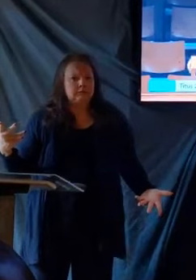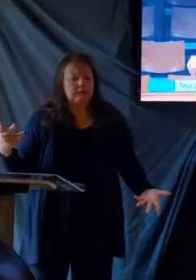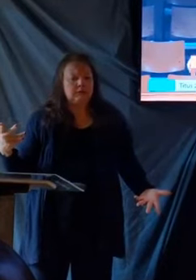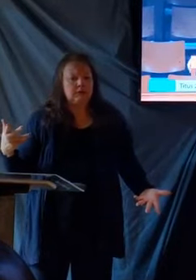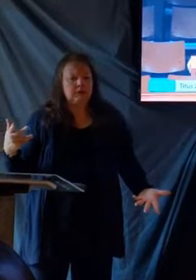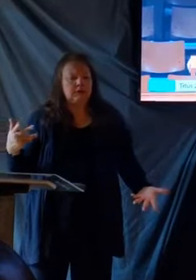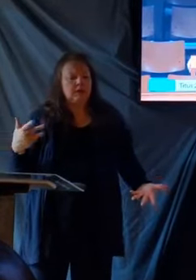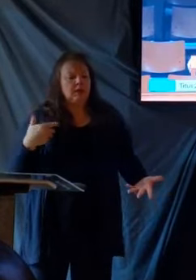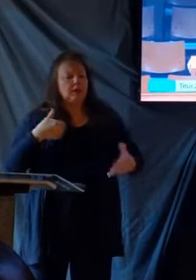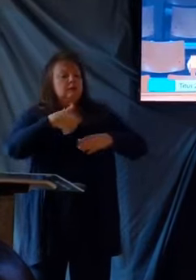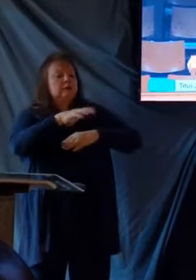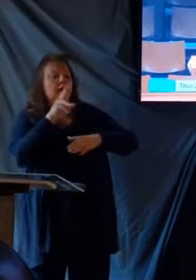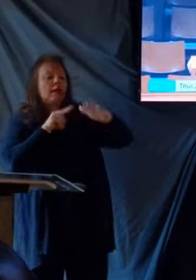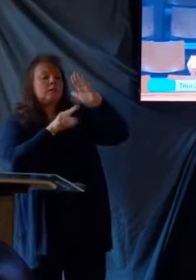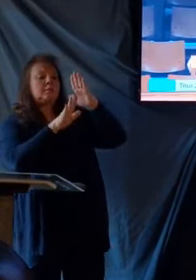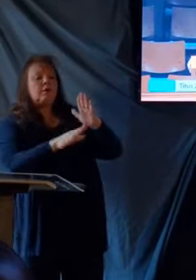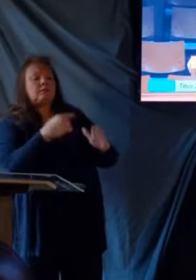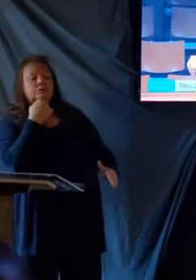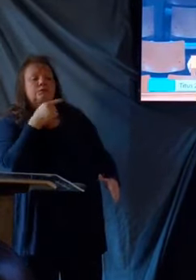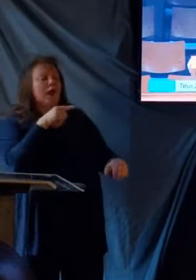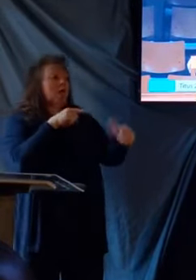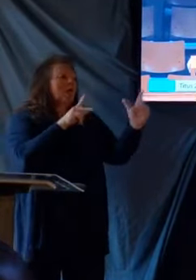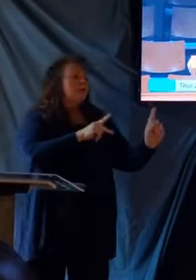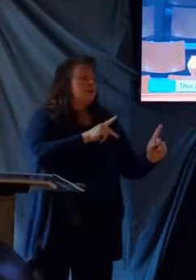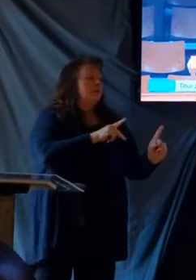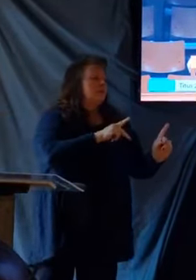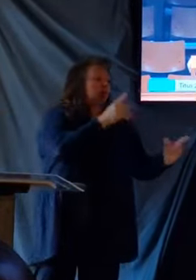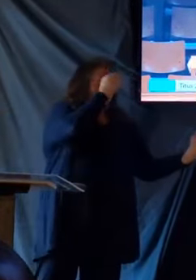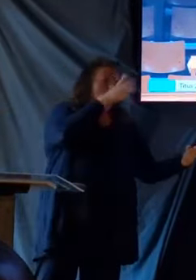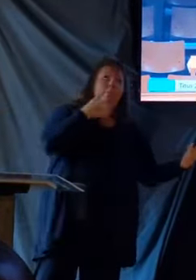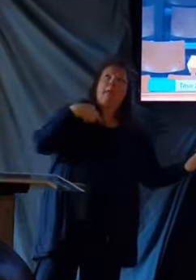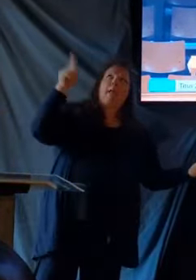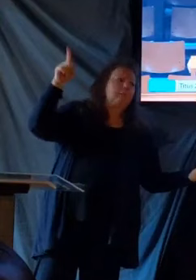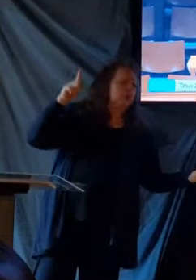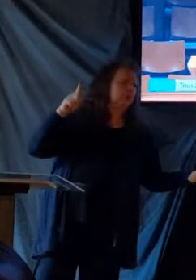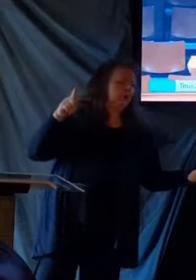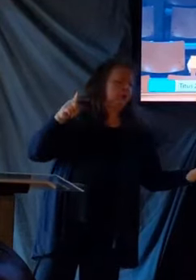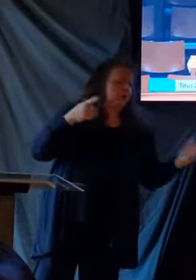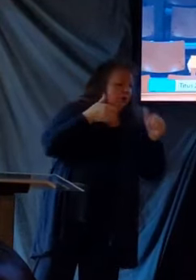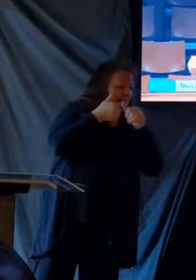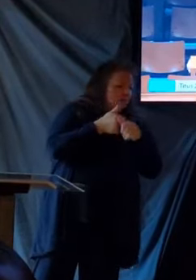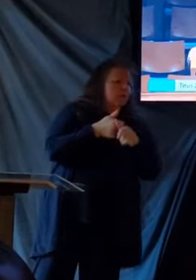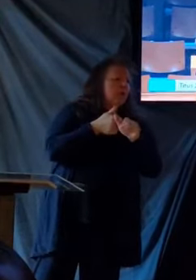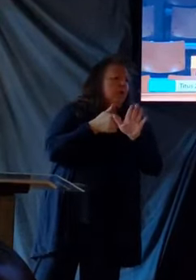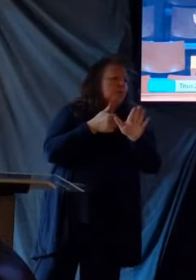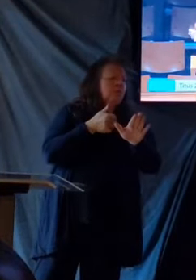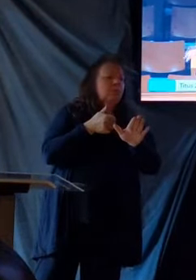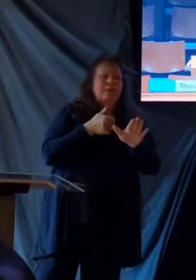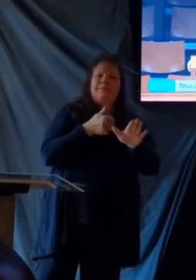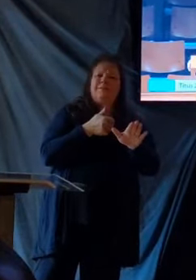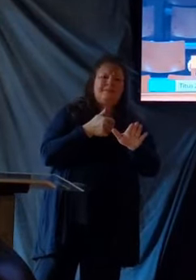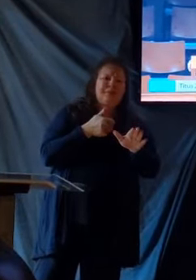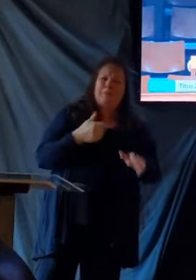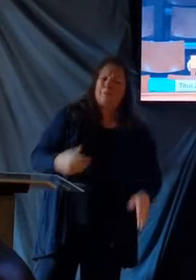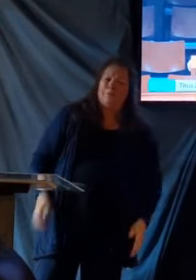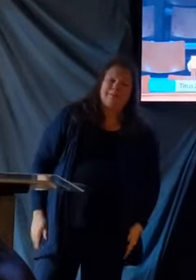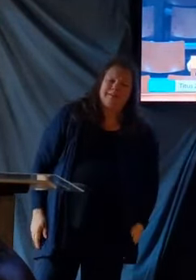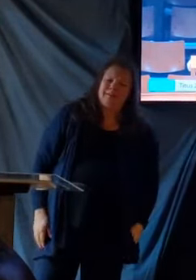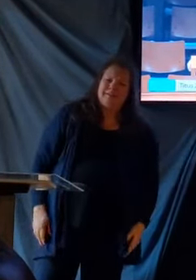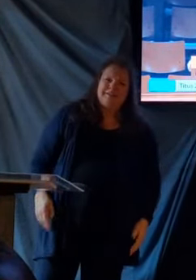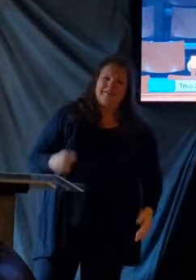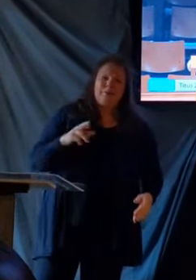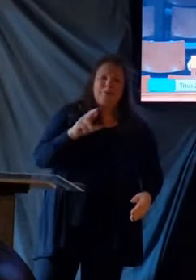He doesn't send the prophets to tell the Babylonians to start functioning according to what God says,